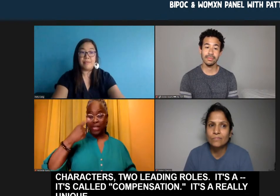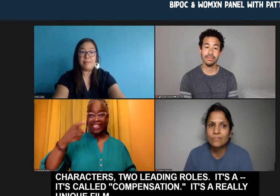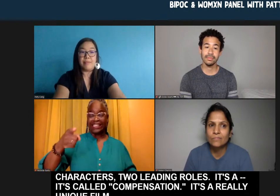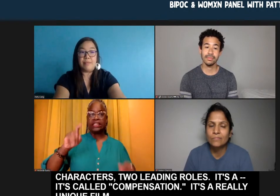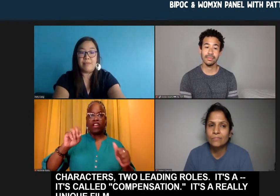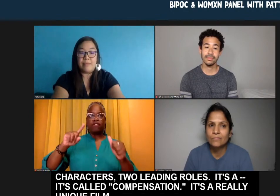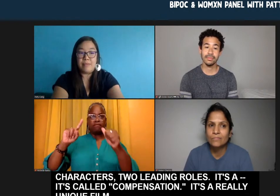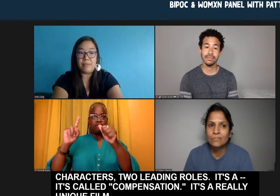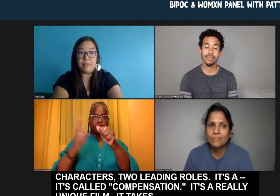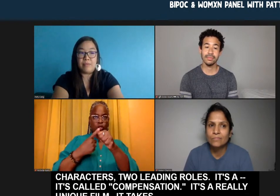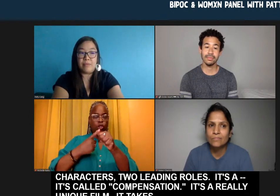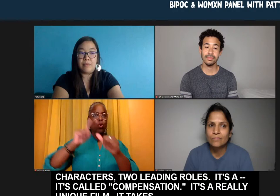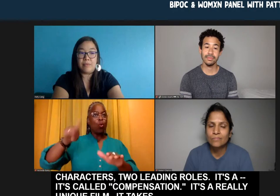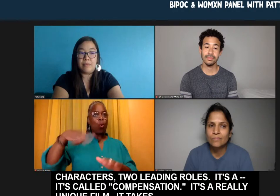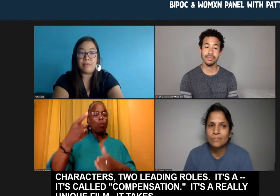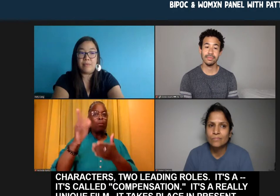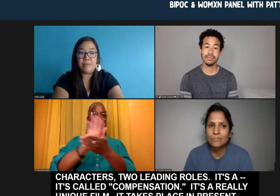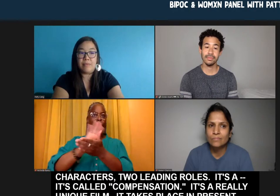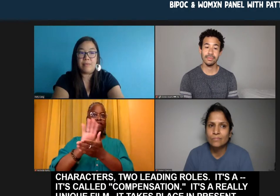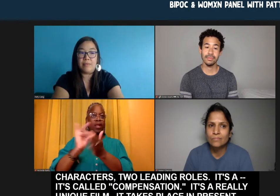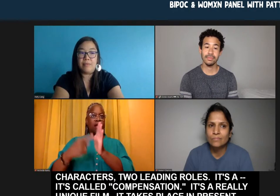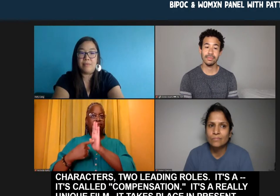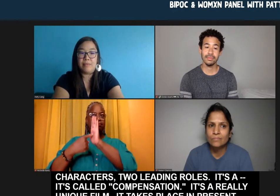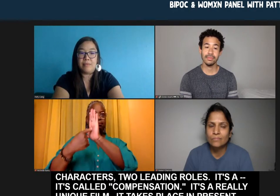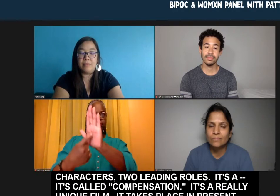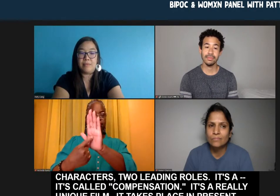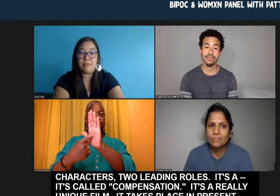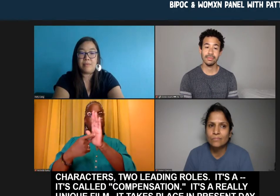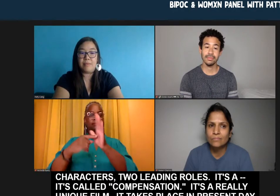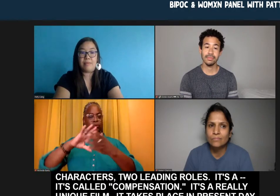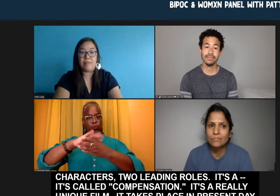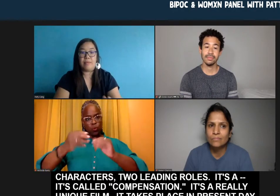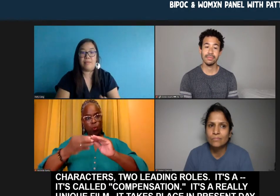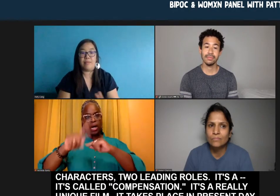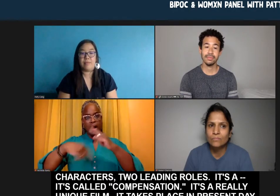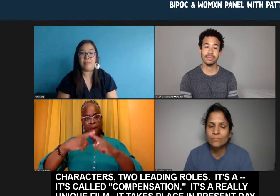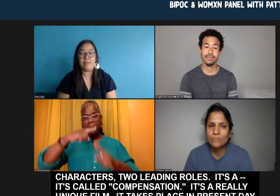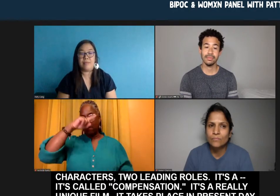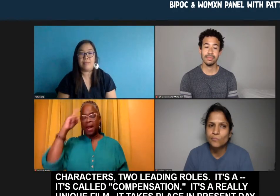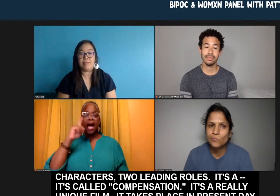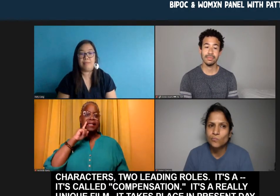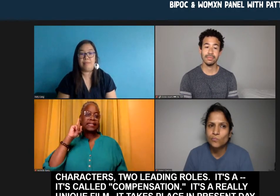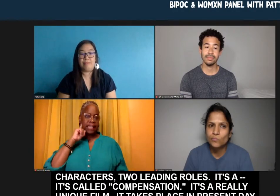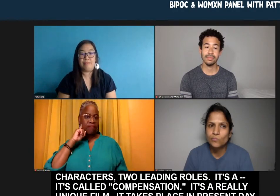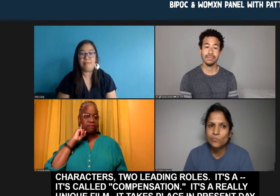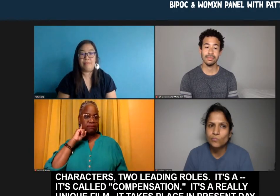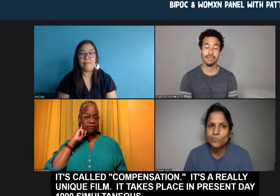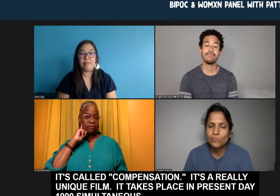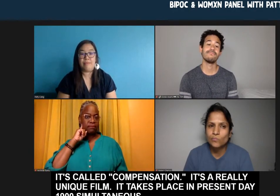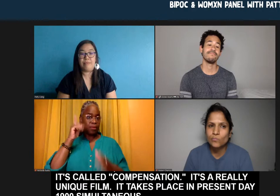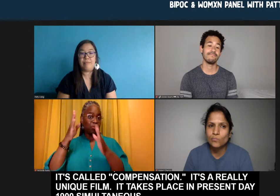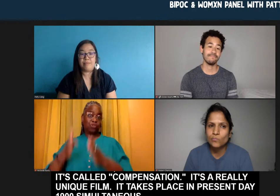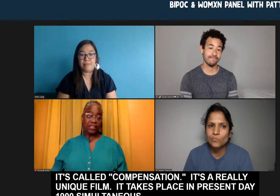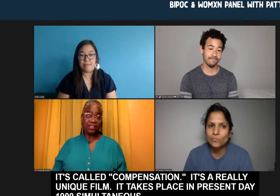present day and 1900 simultaneously. And there was a